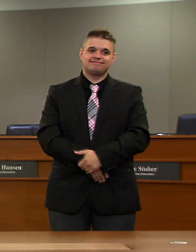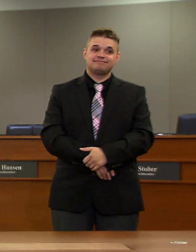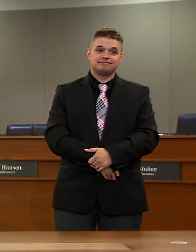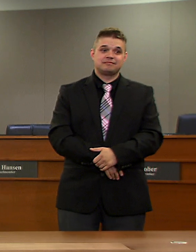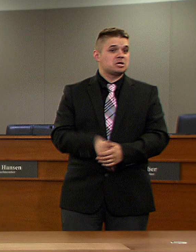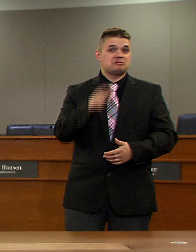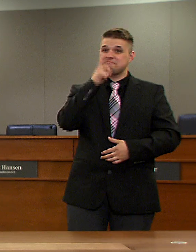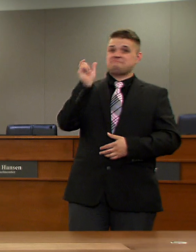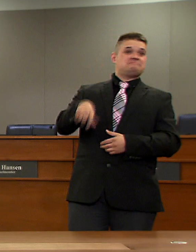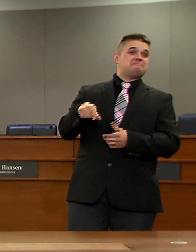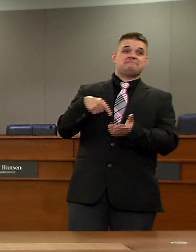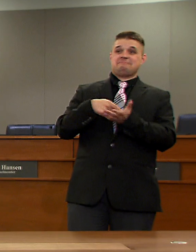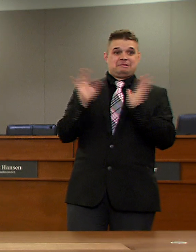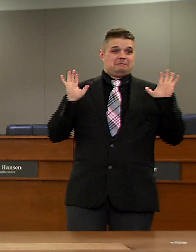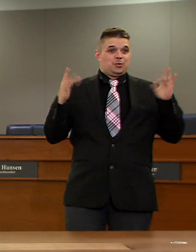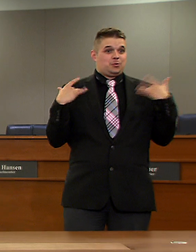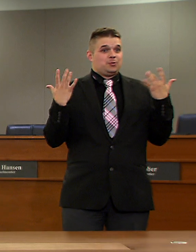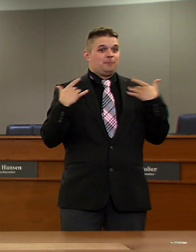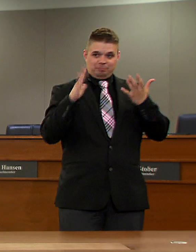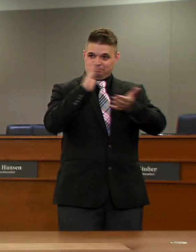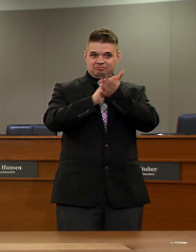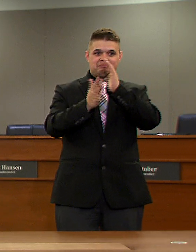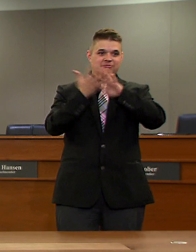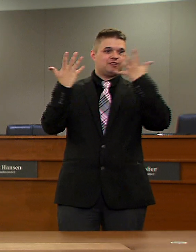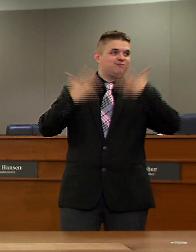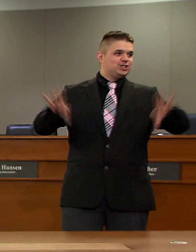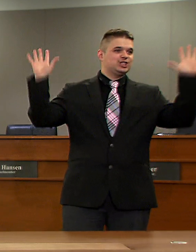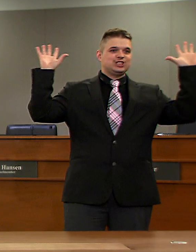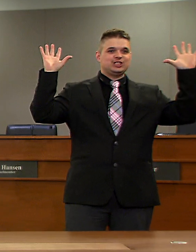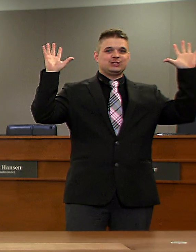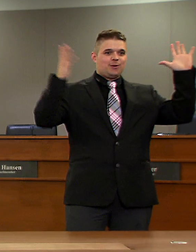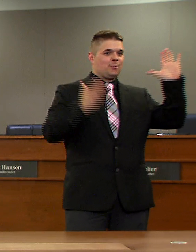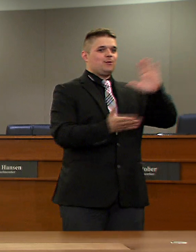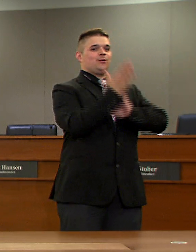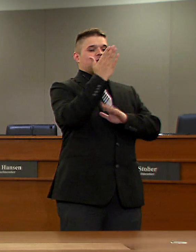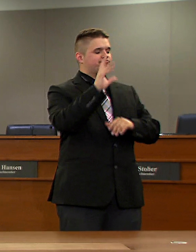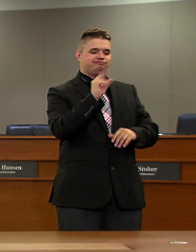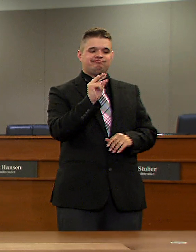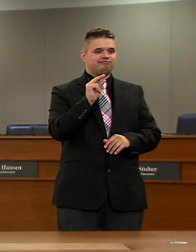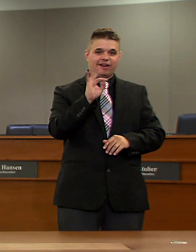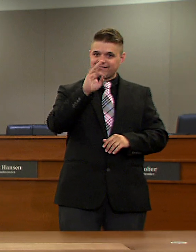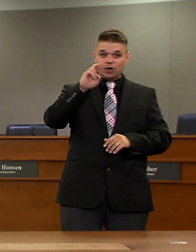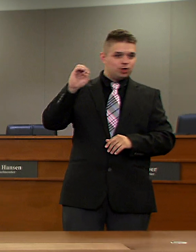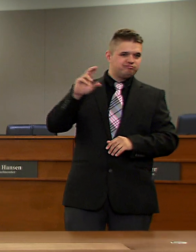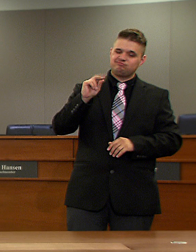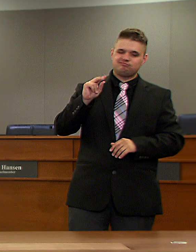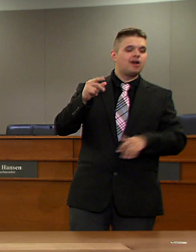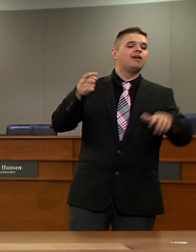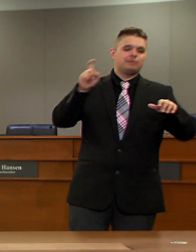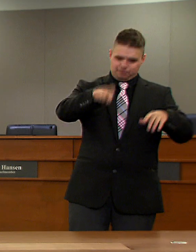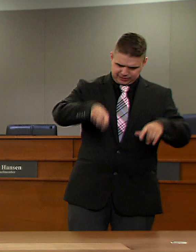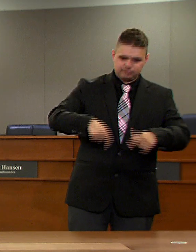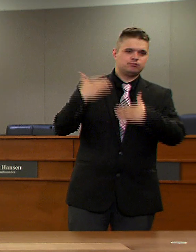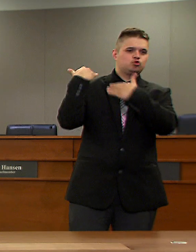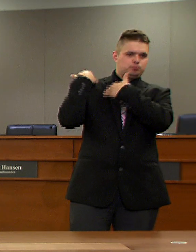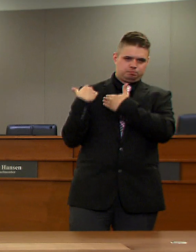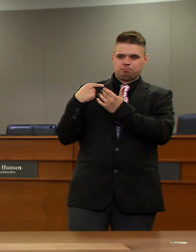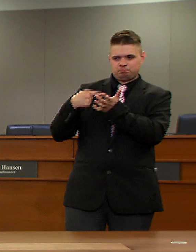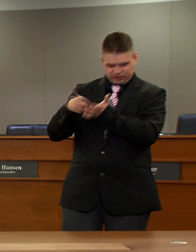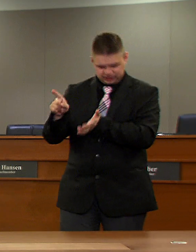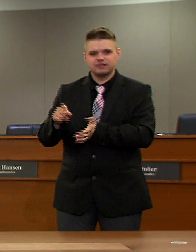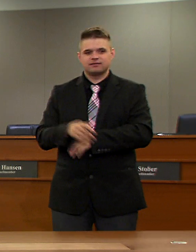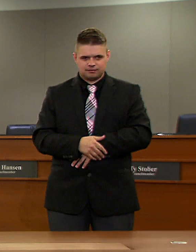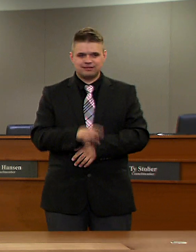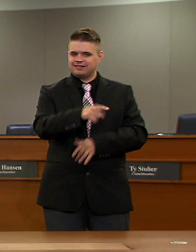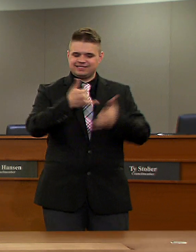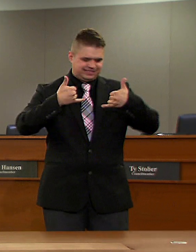are released from paying the rent. There is no waiver of the rent. You have an